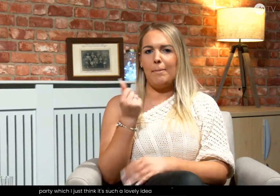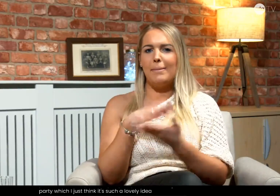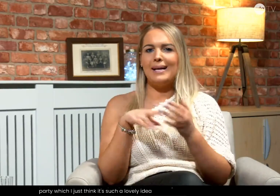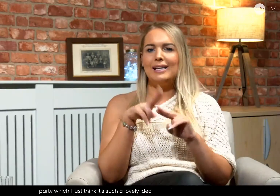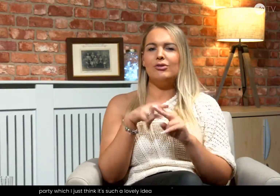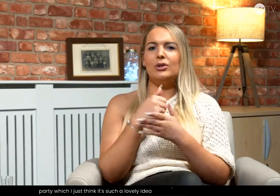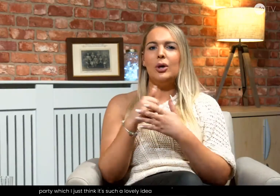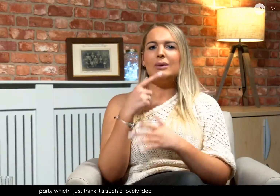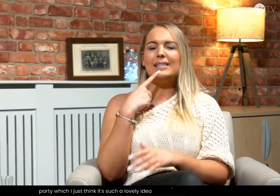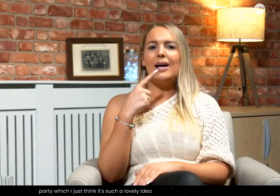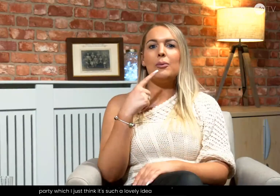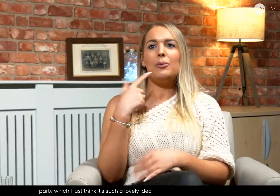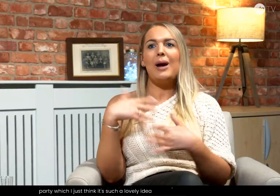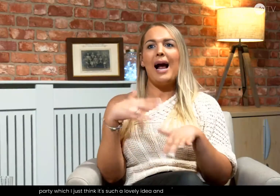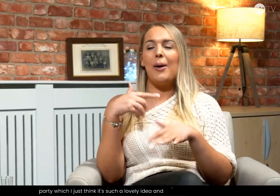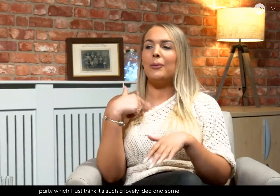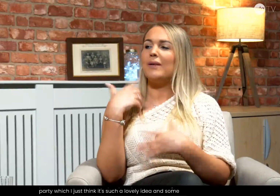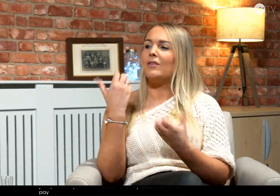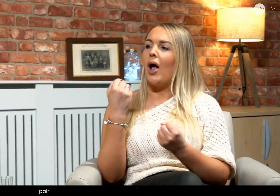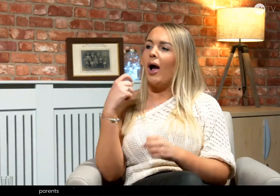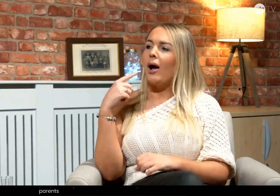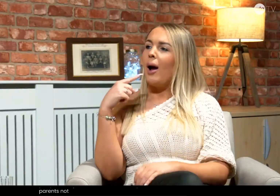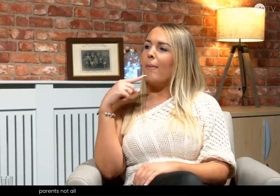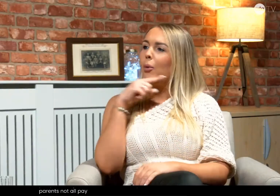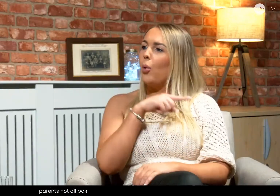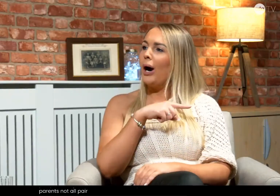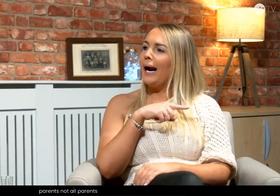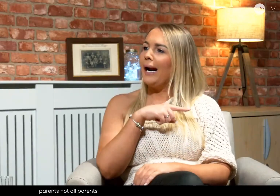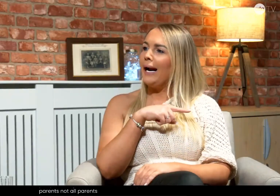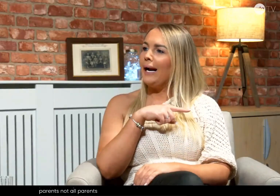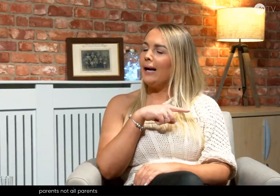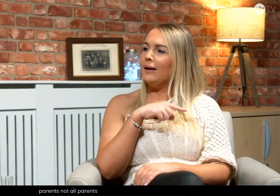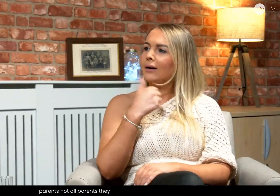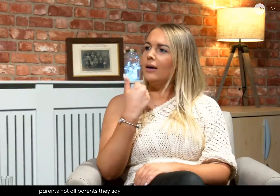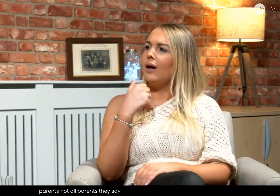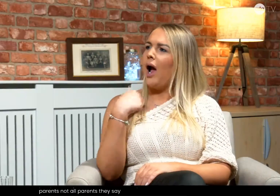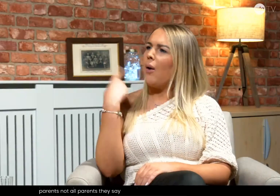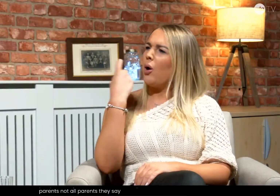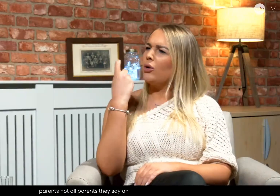some parents, not all parents, they say, oh, wow, we've got a boy.